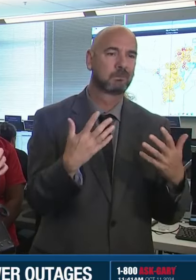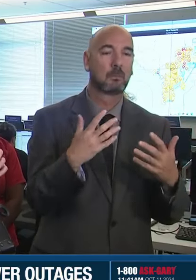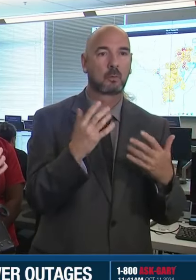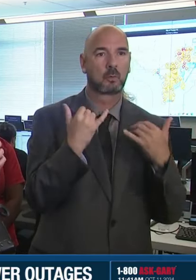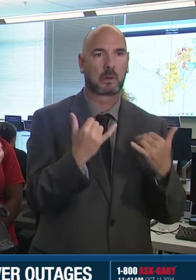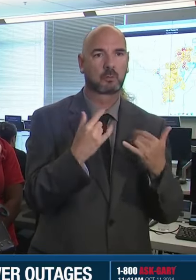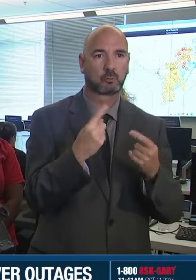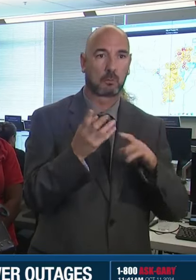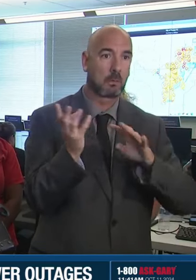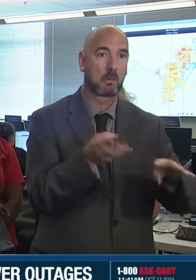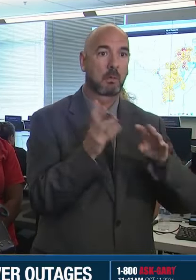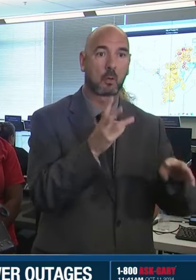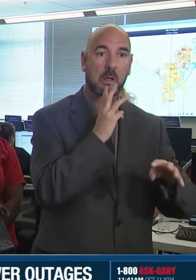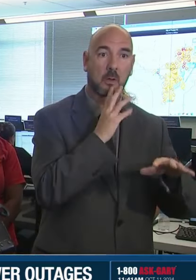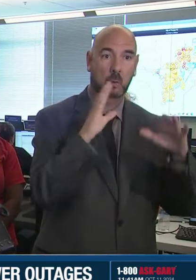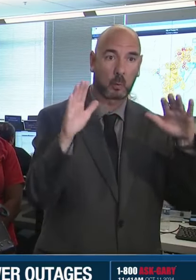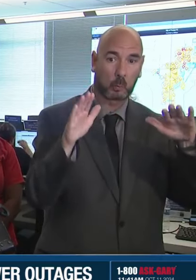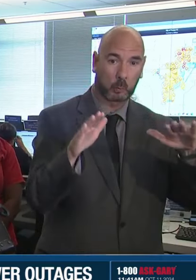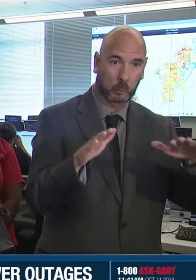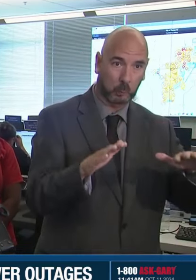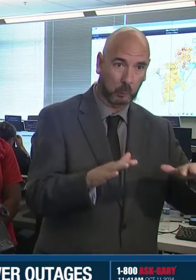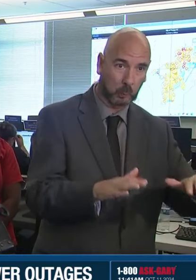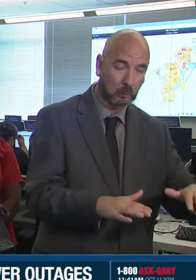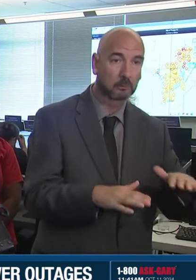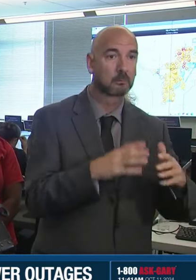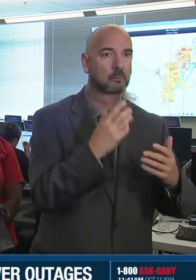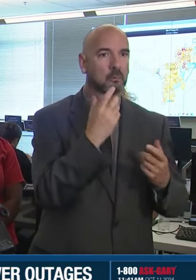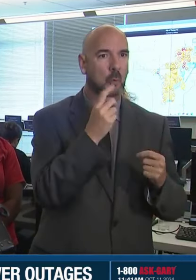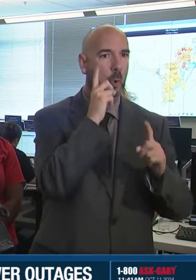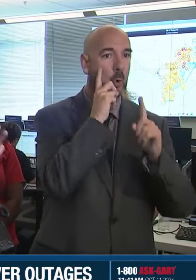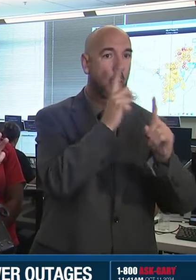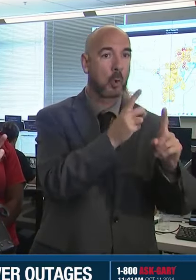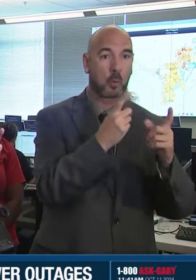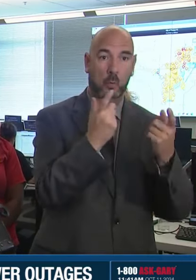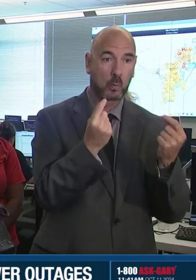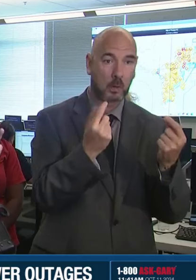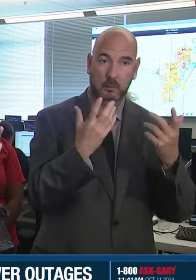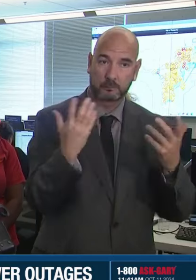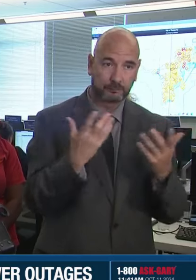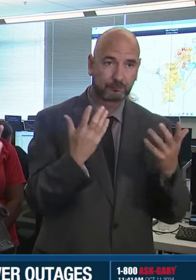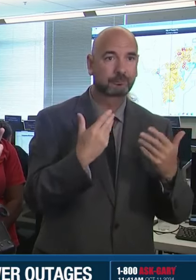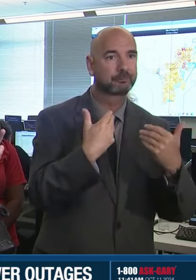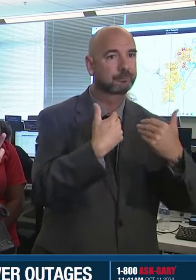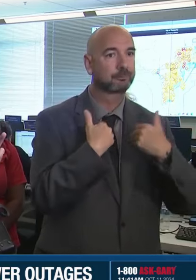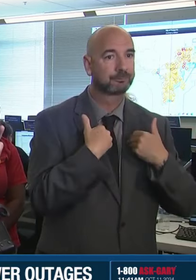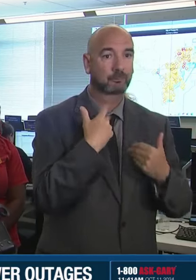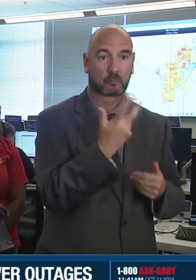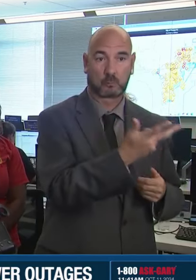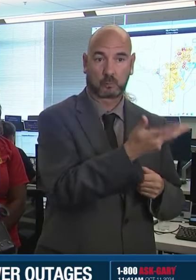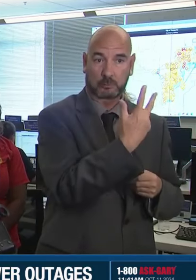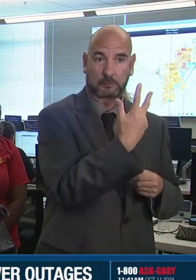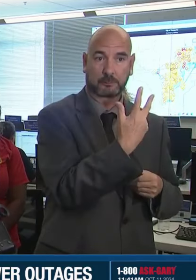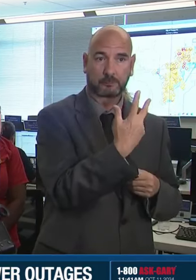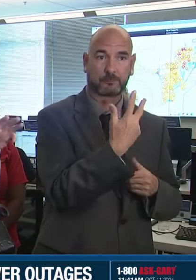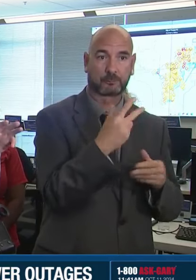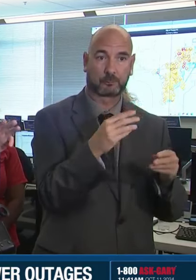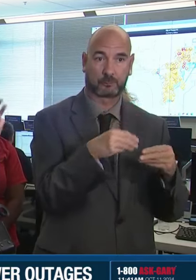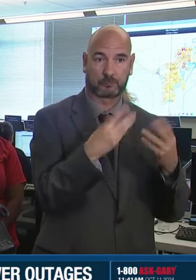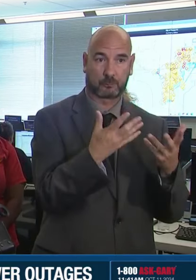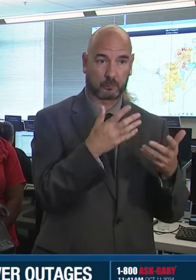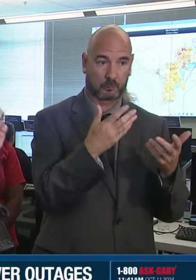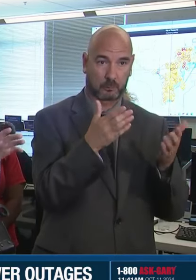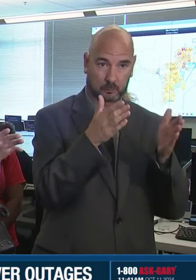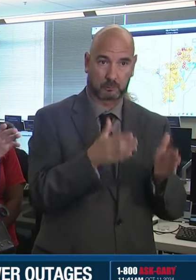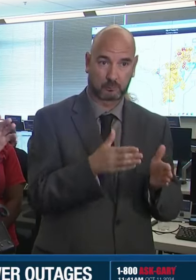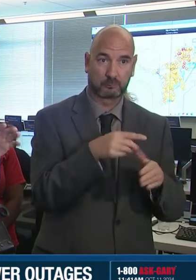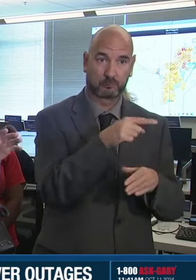that out, and the goal is to have three of those providers, trucks